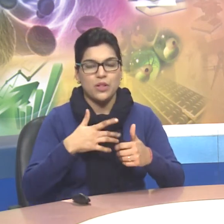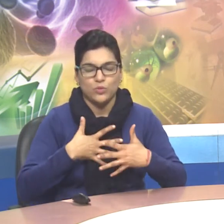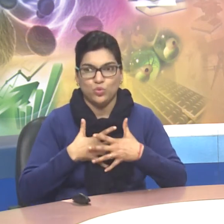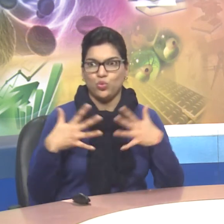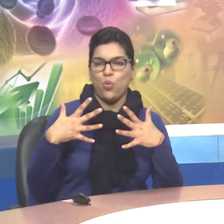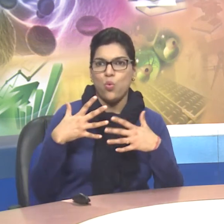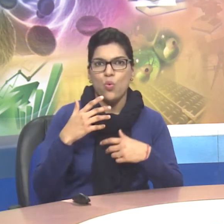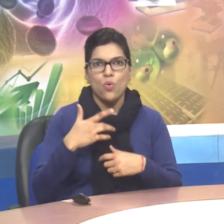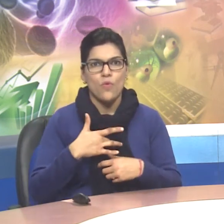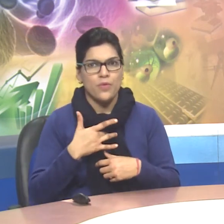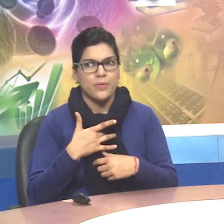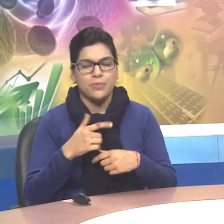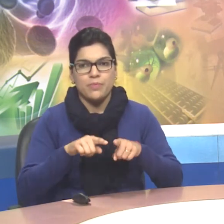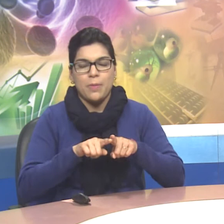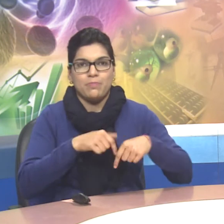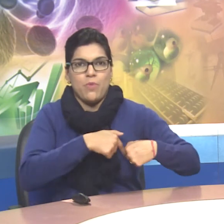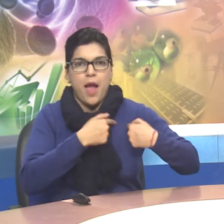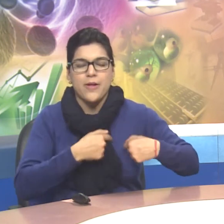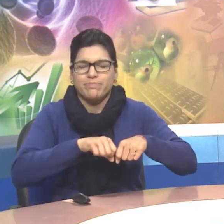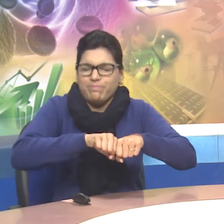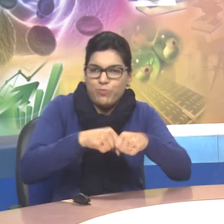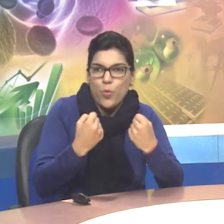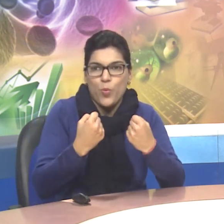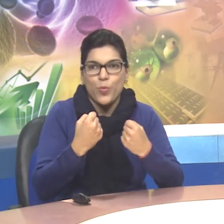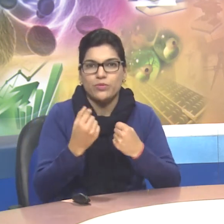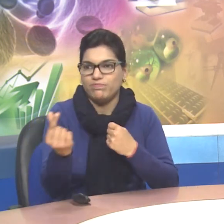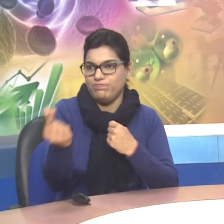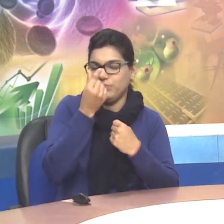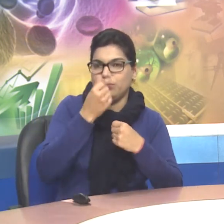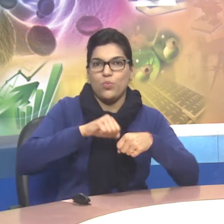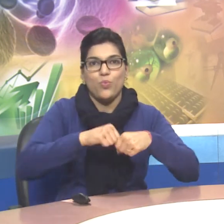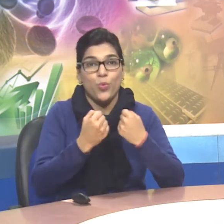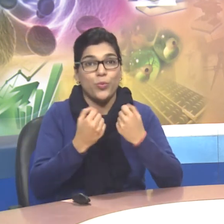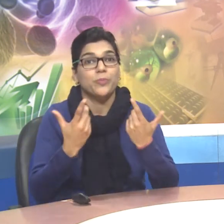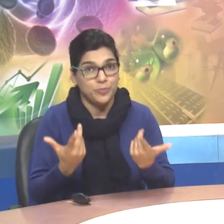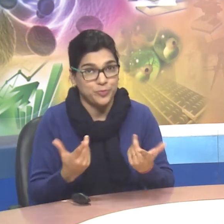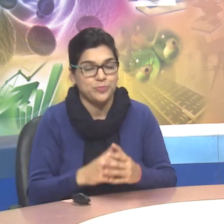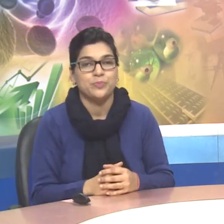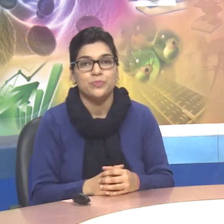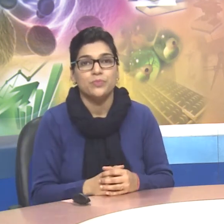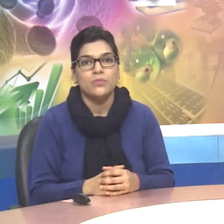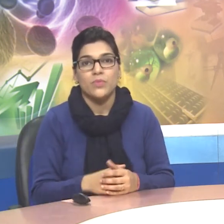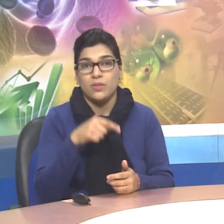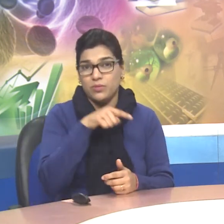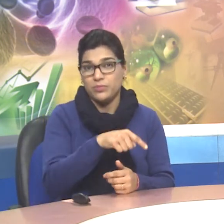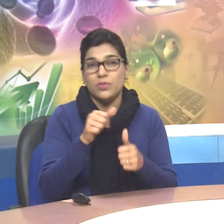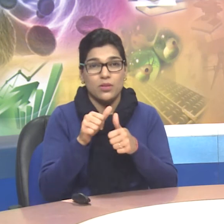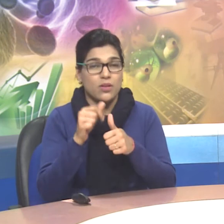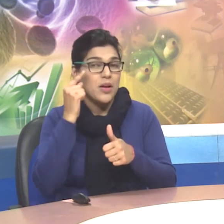Aradhana is shocked and Shattered, she asked